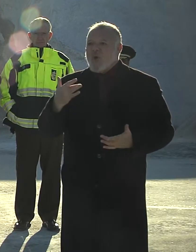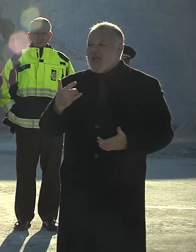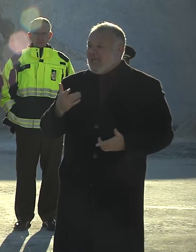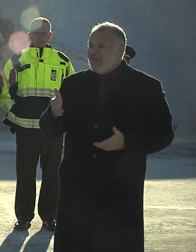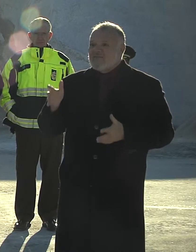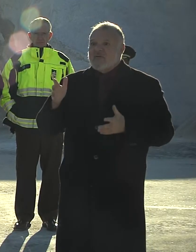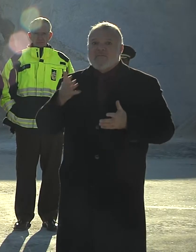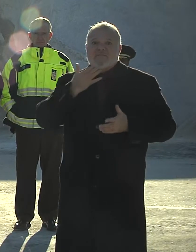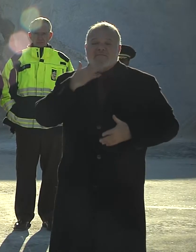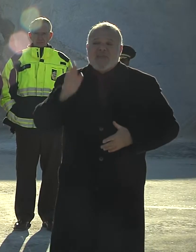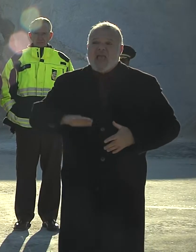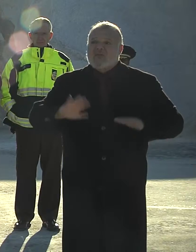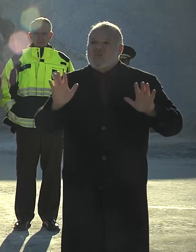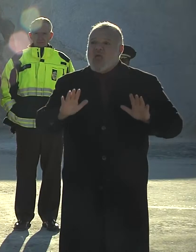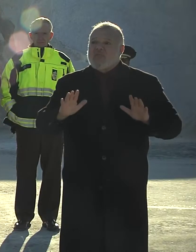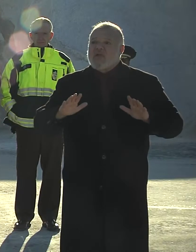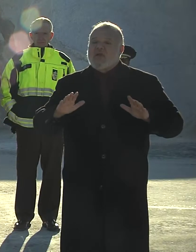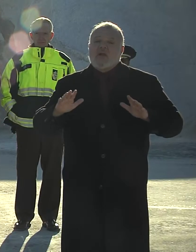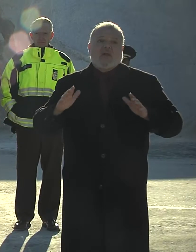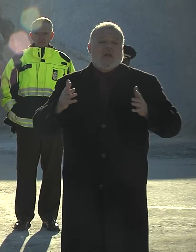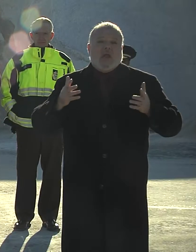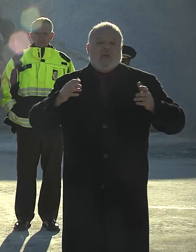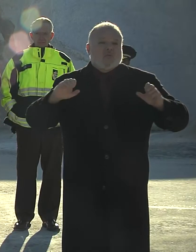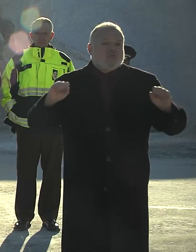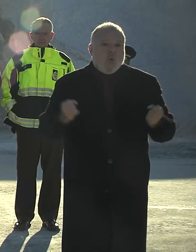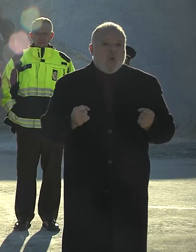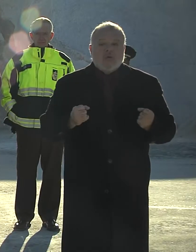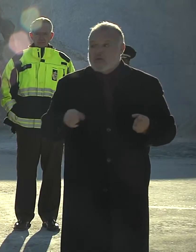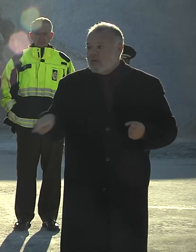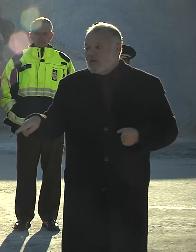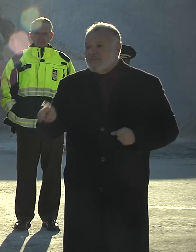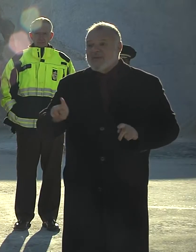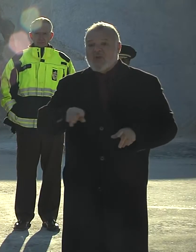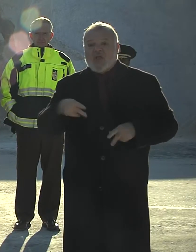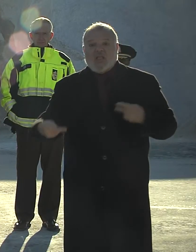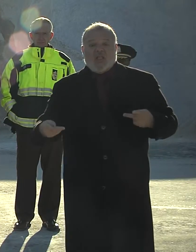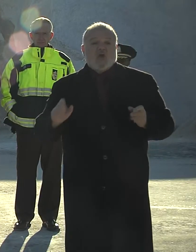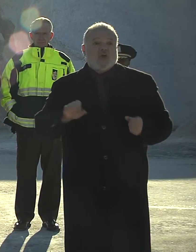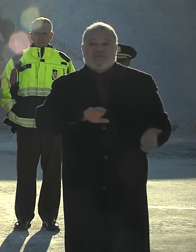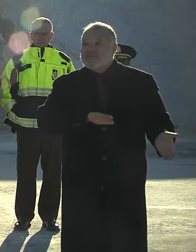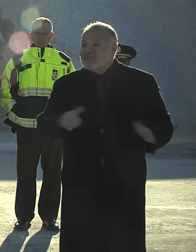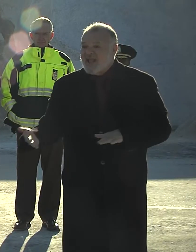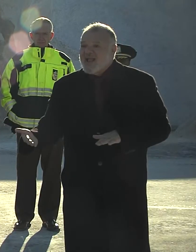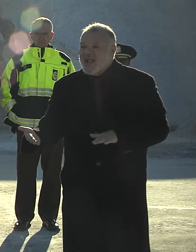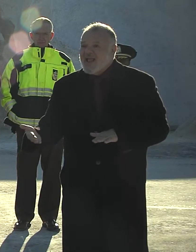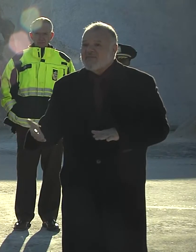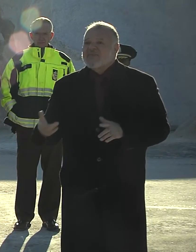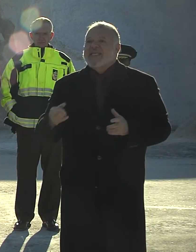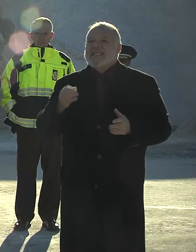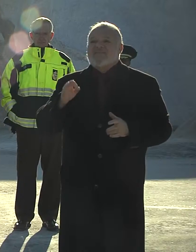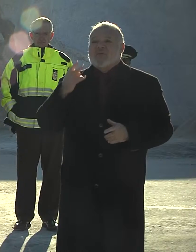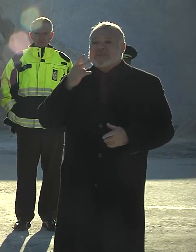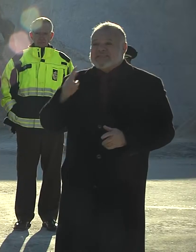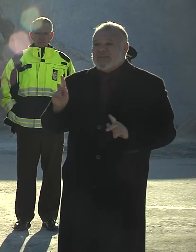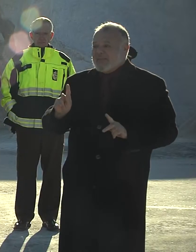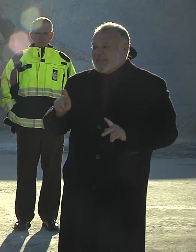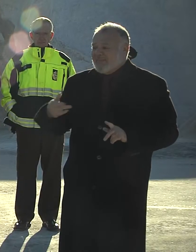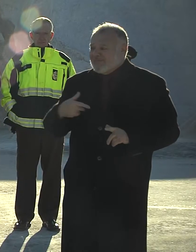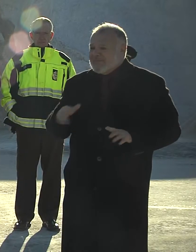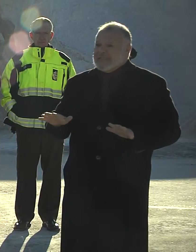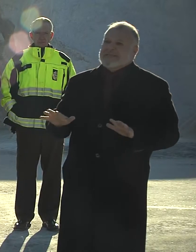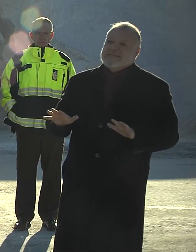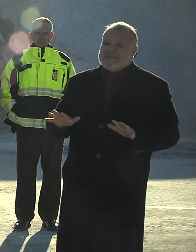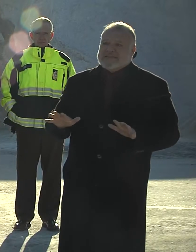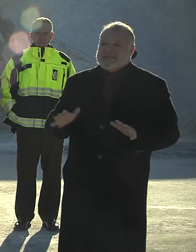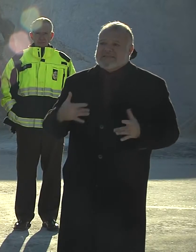to every place at all times. So we really need your help. 911 if you see anyone who looks like they are in any kind